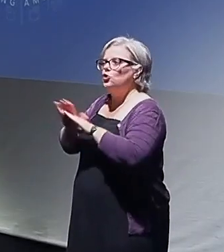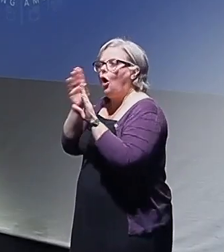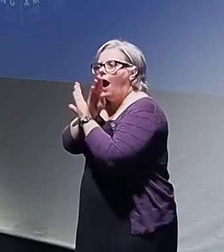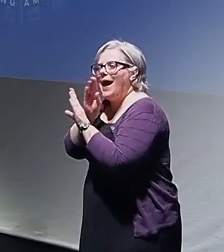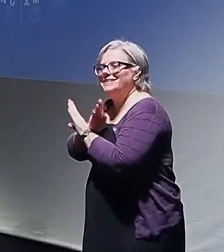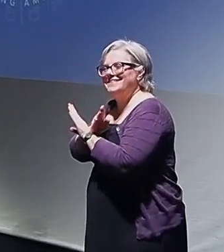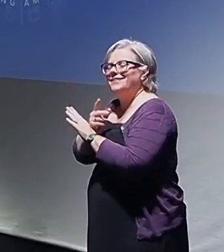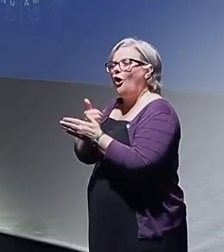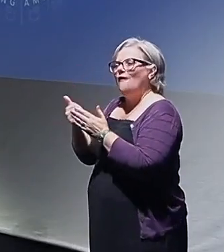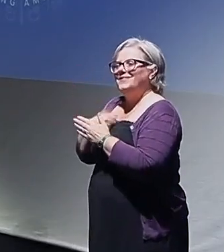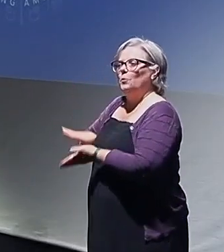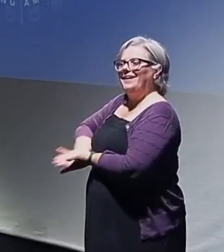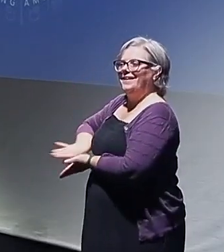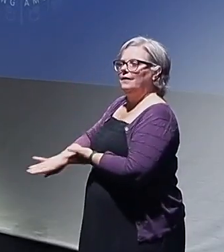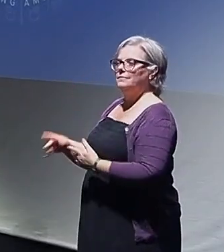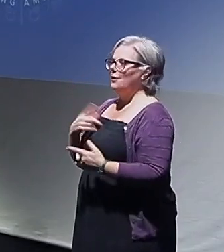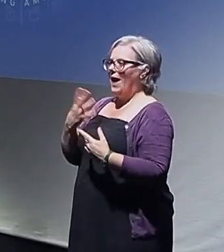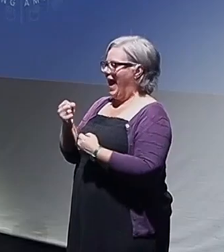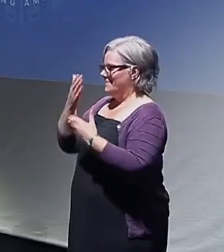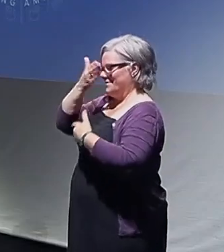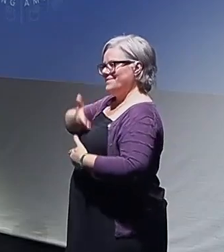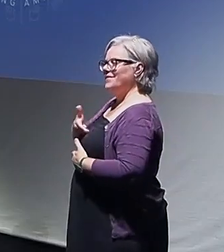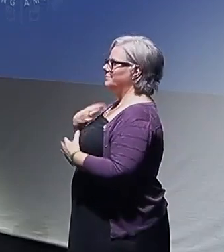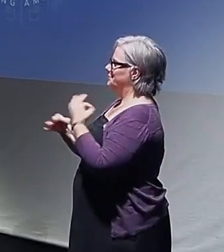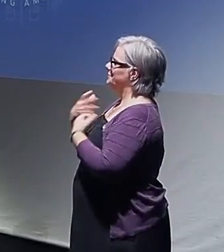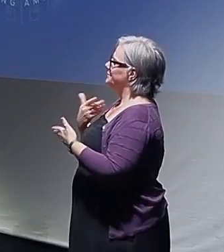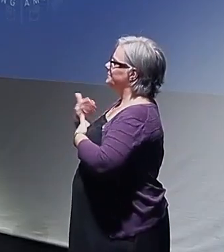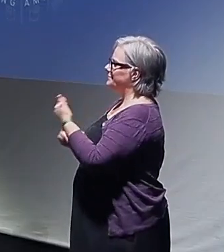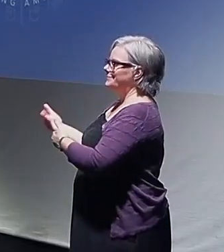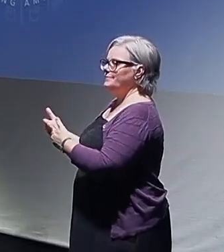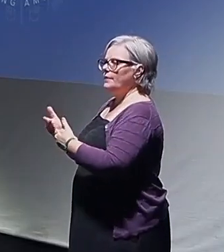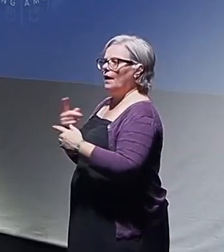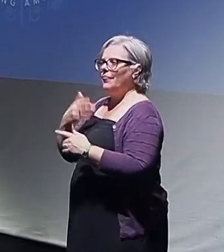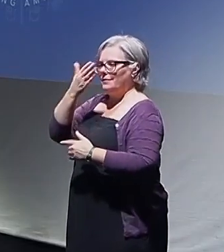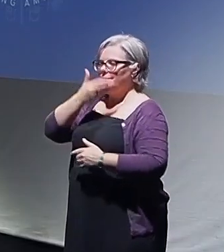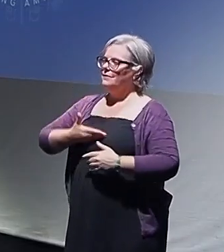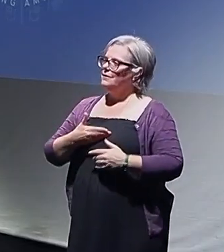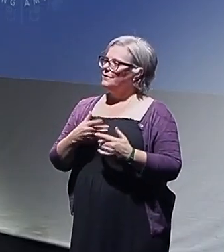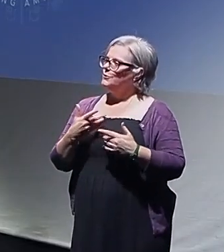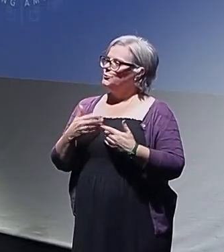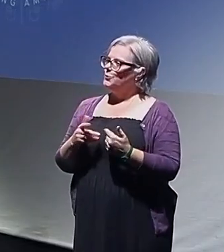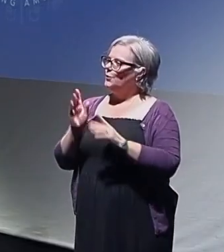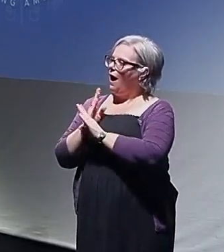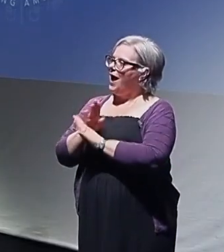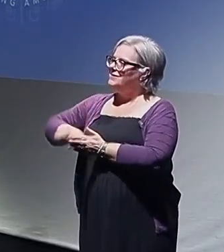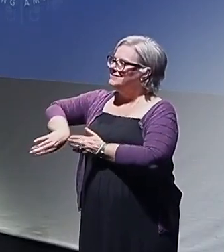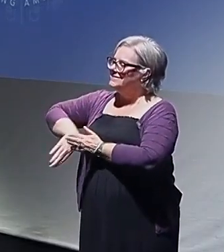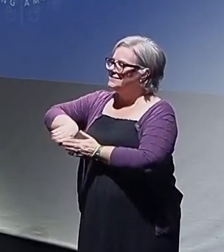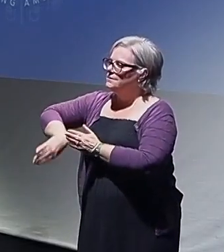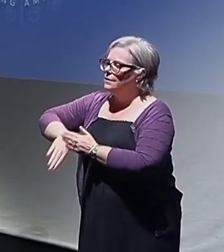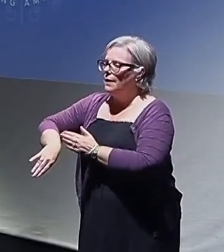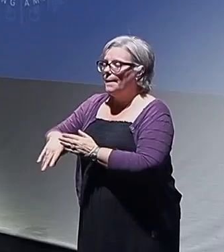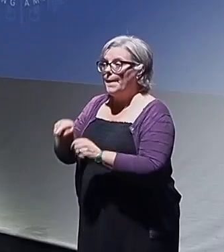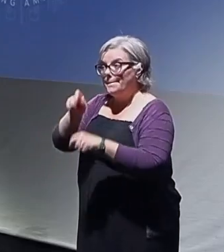Because we always edit ourselves. You have a version of yourself that you want to be, and it takes many years to go, oh no, the thing that